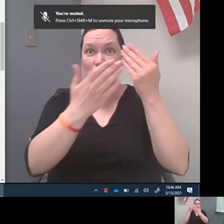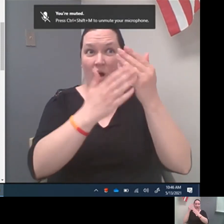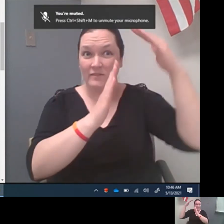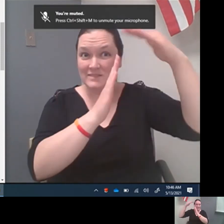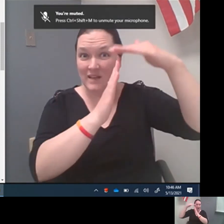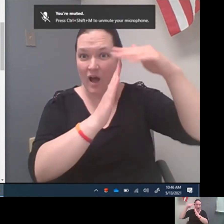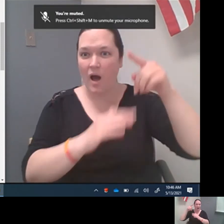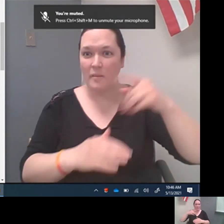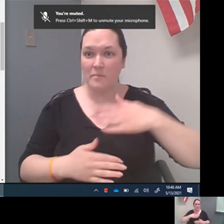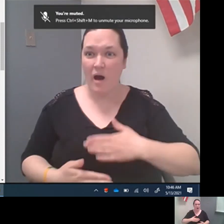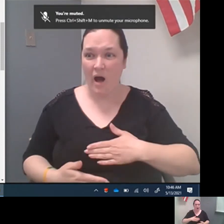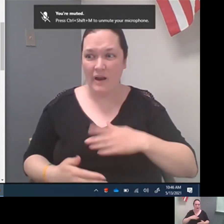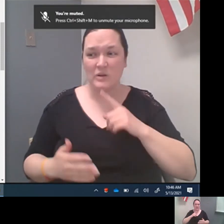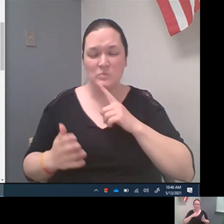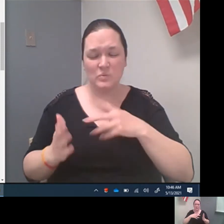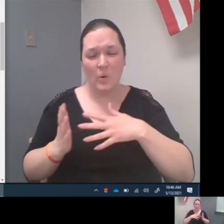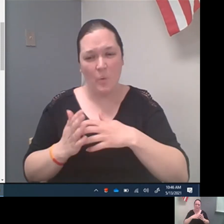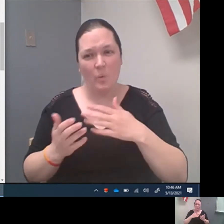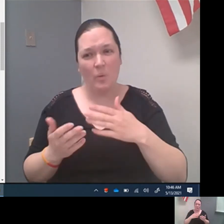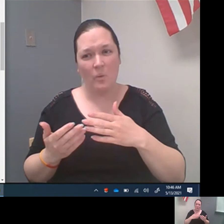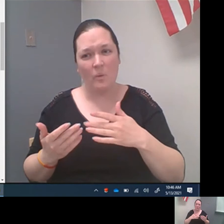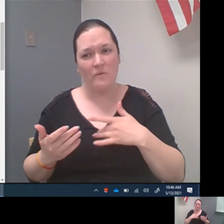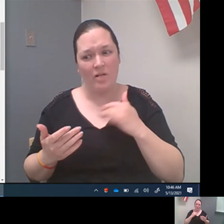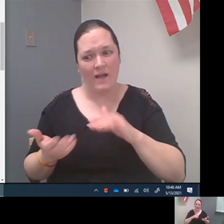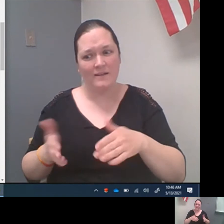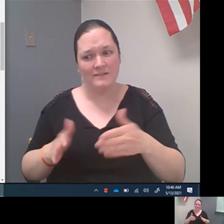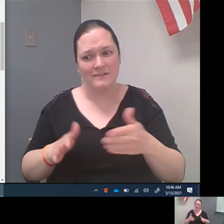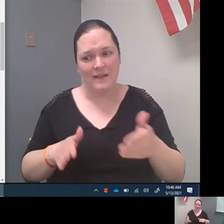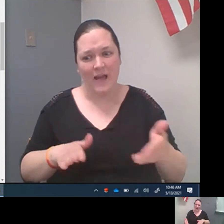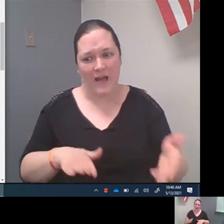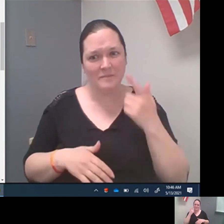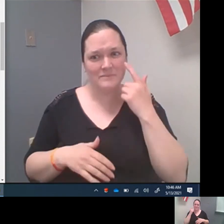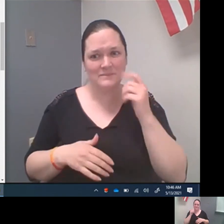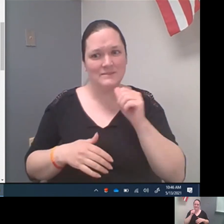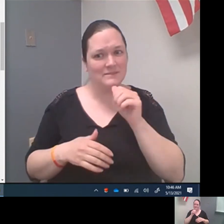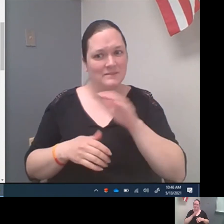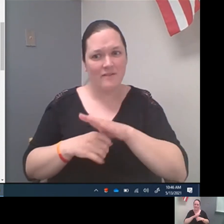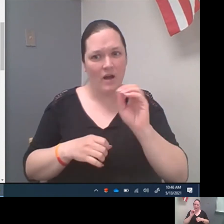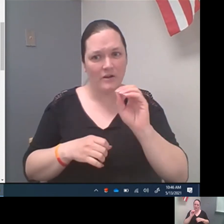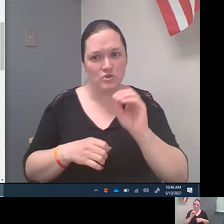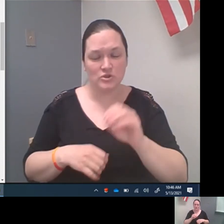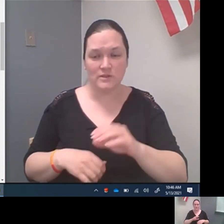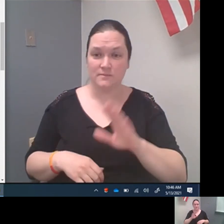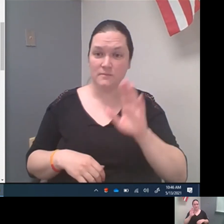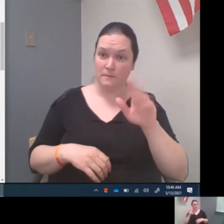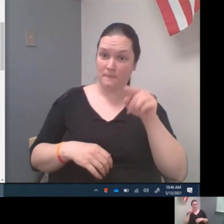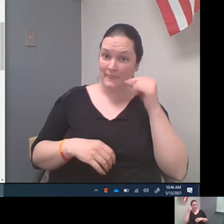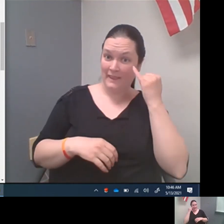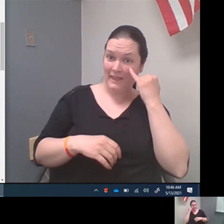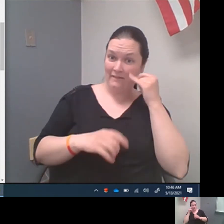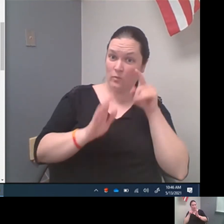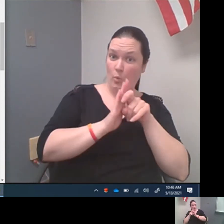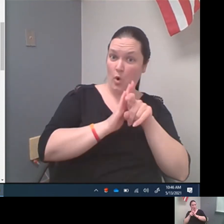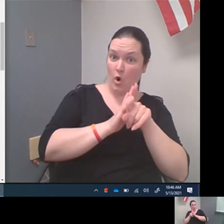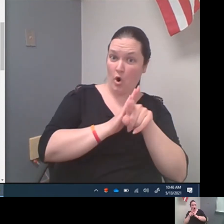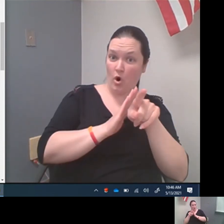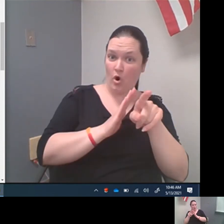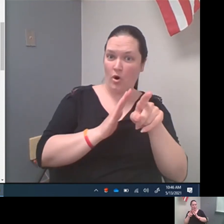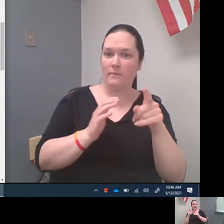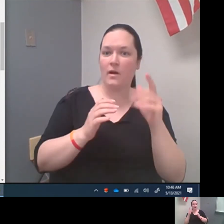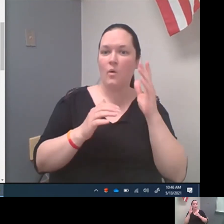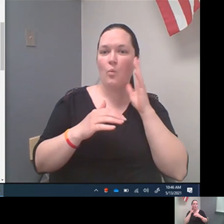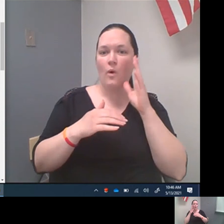And so basically, animals have figured this out in a number of different ways. If you're a worm, your respiratory surface is actually going to be your